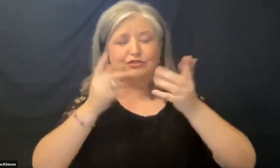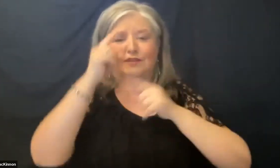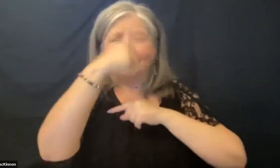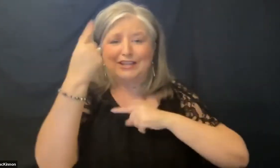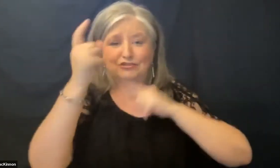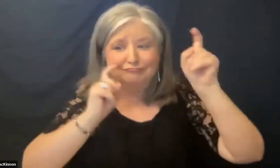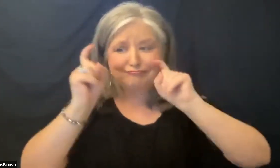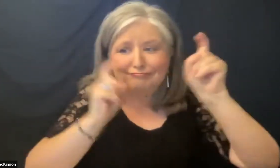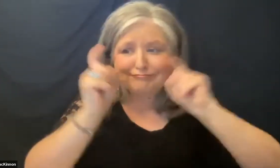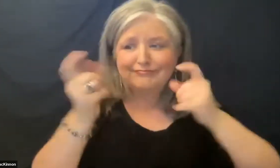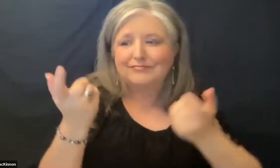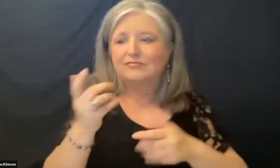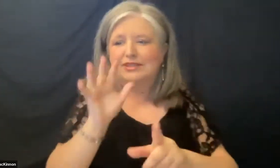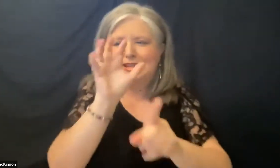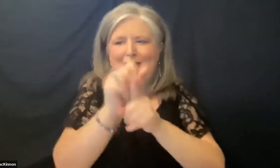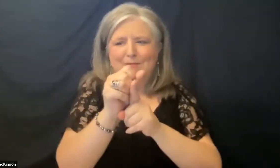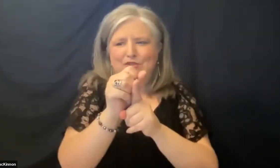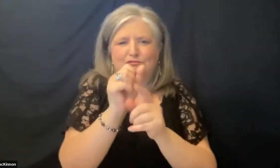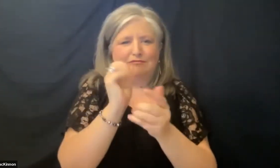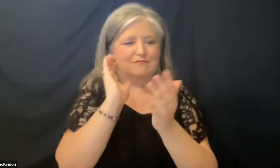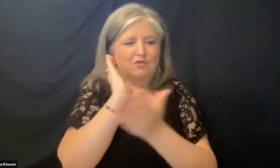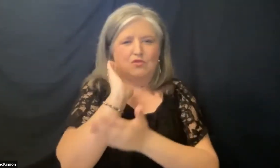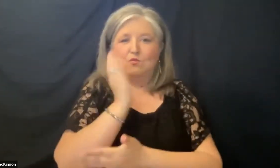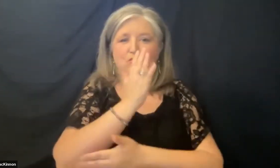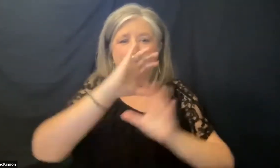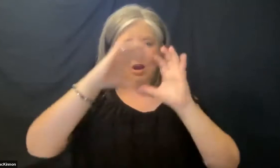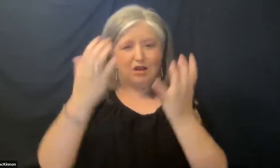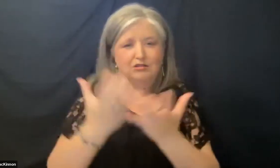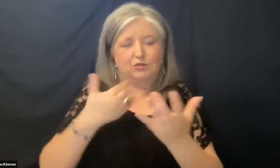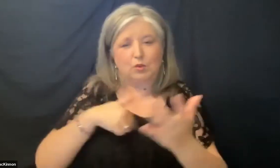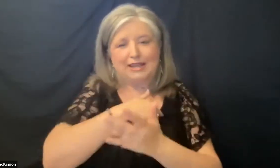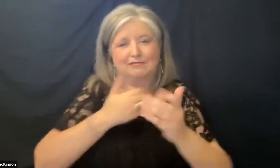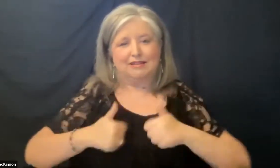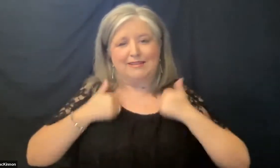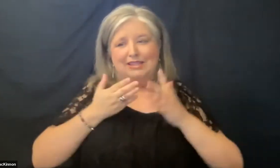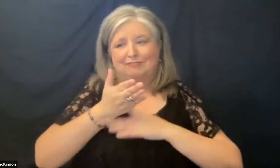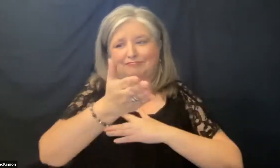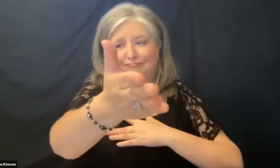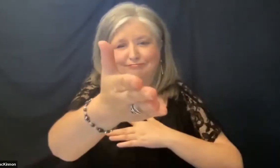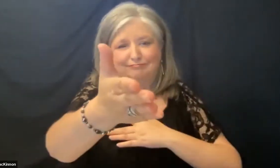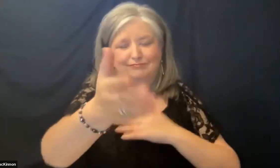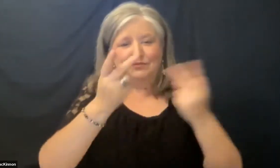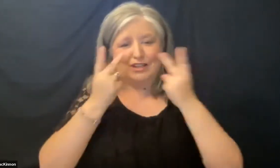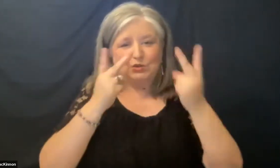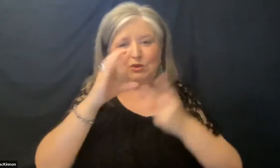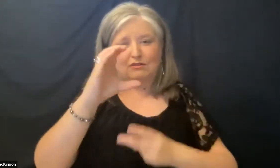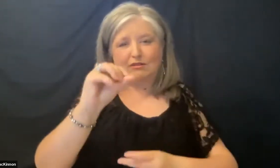signs, along with gestures and facial expressions to capture the new world and in all its